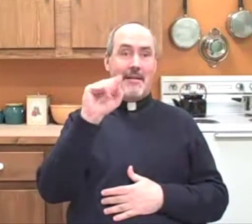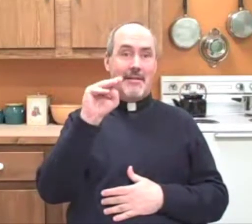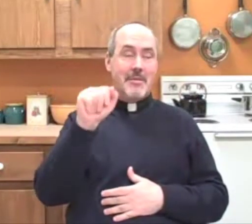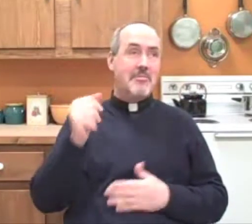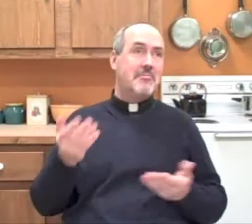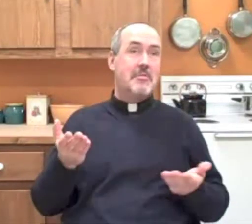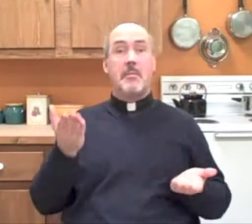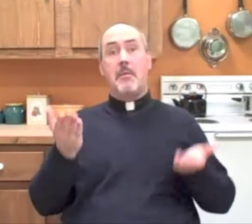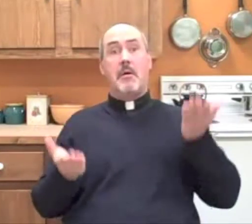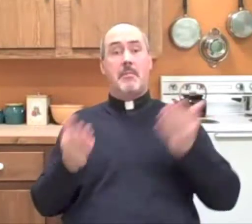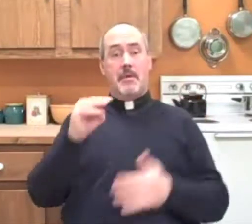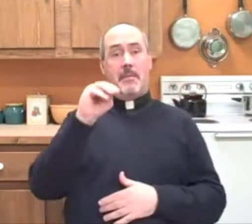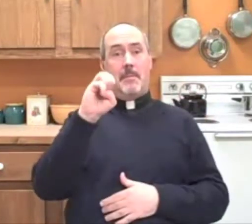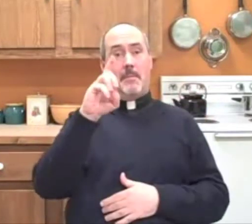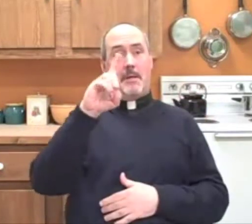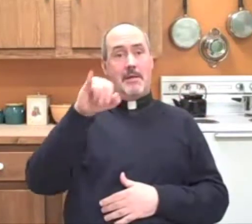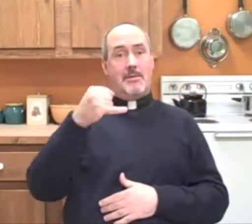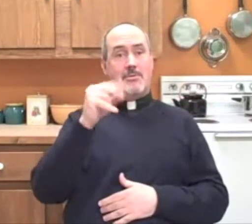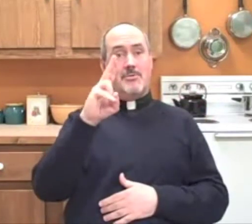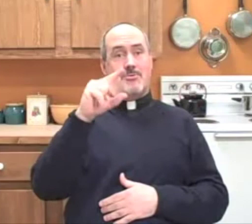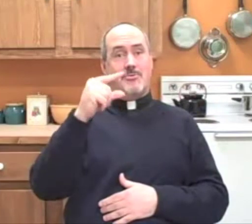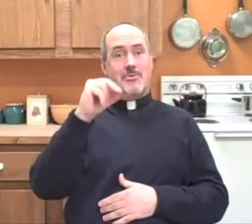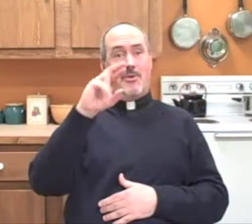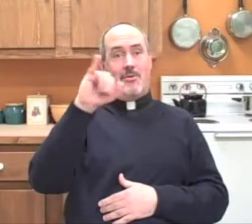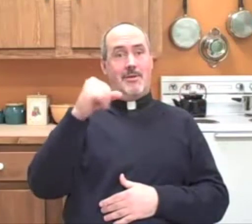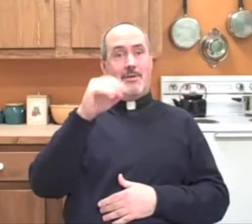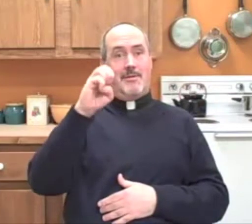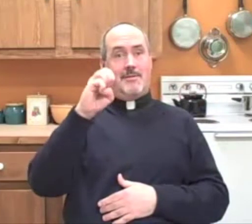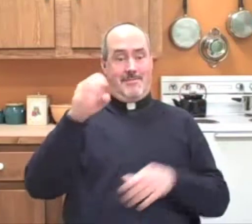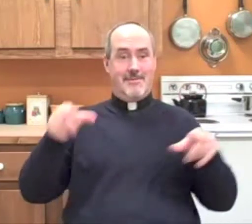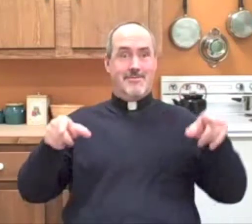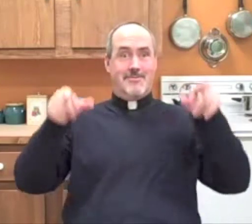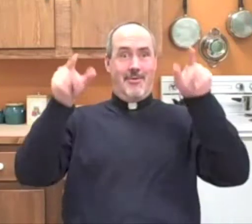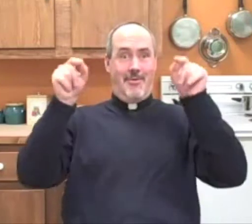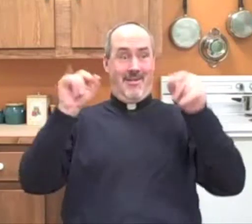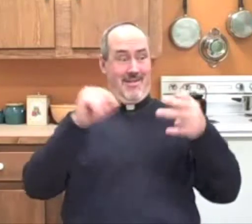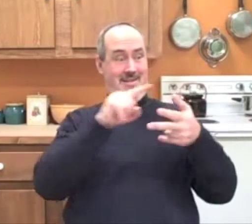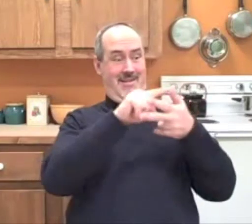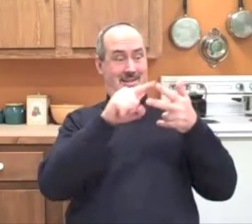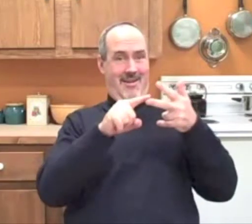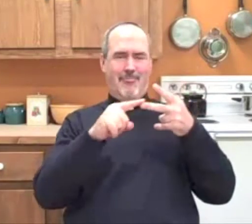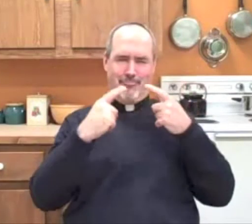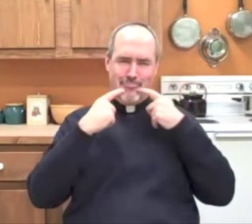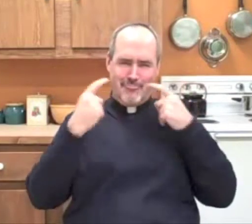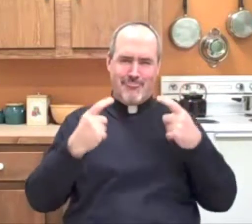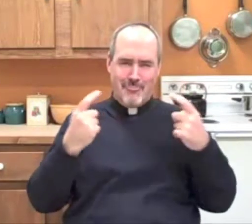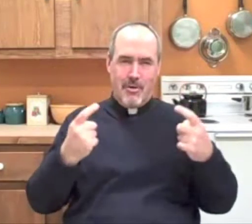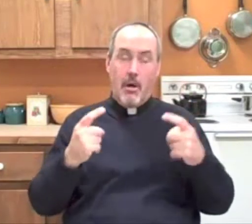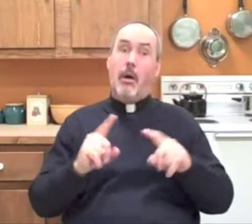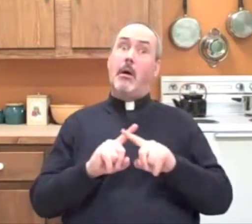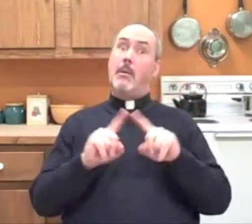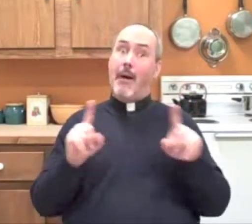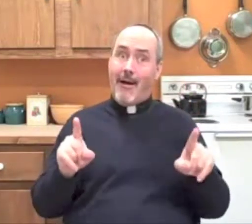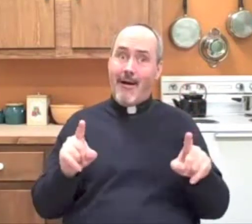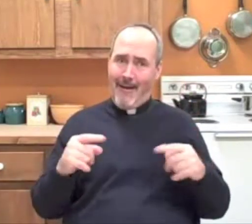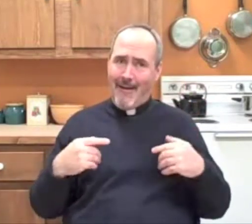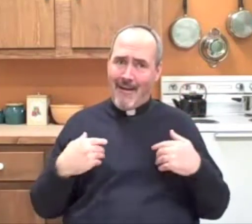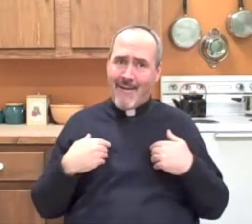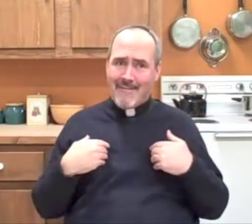Fatima, or even Medjugorje. Those tend to be the most famous, but there are